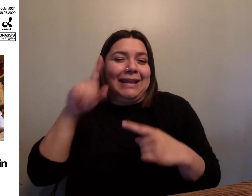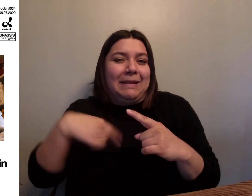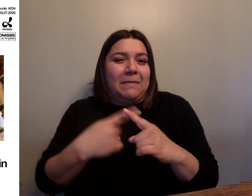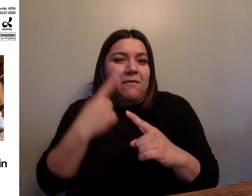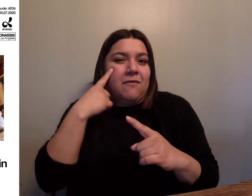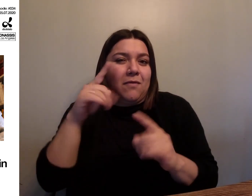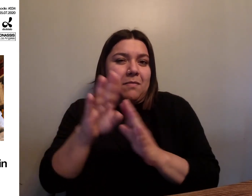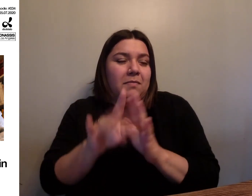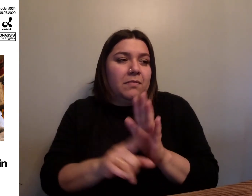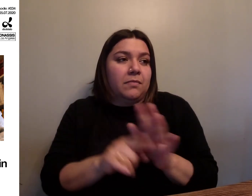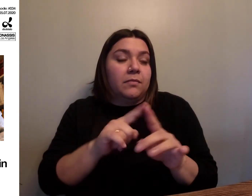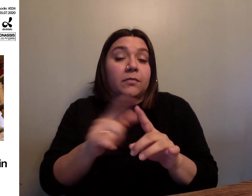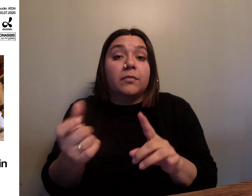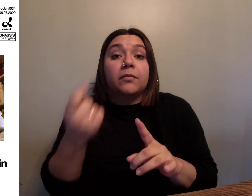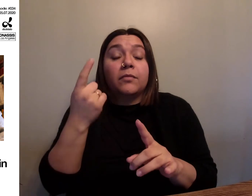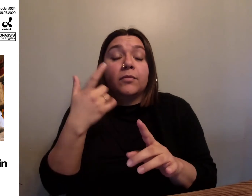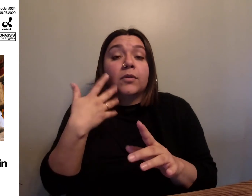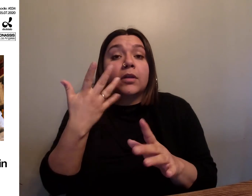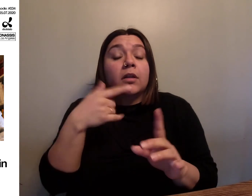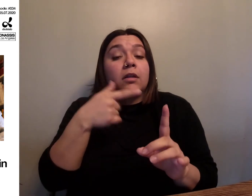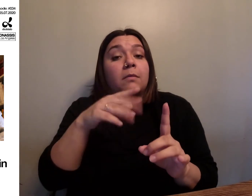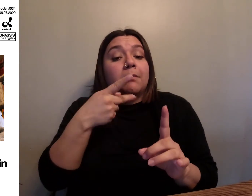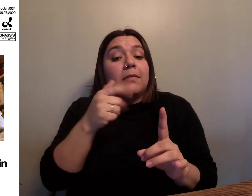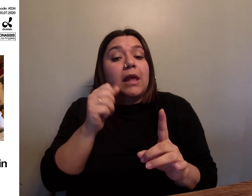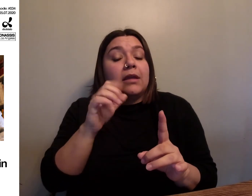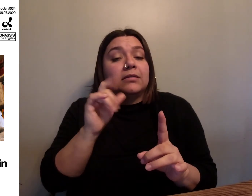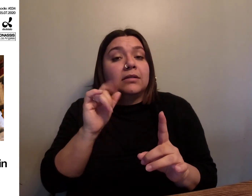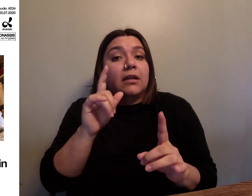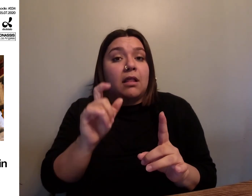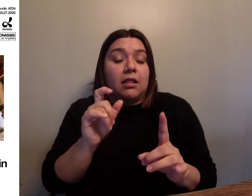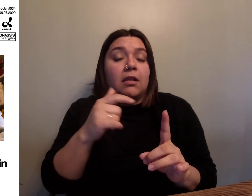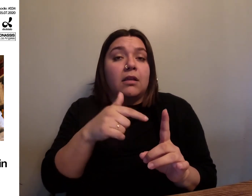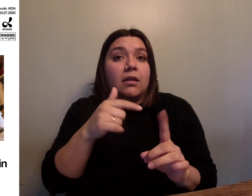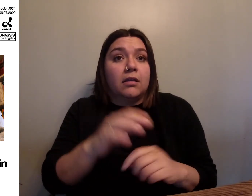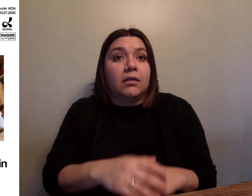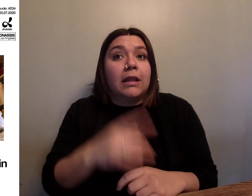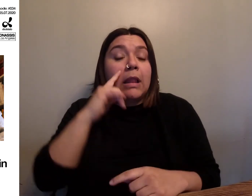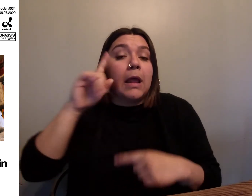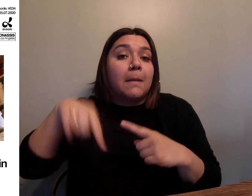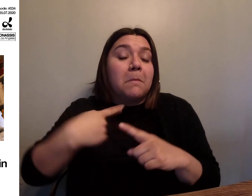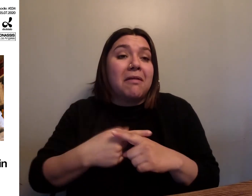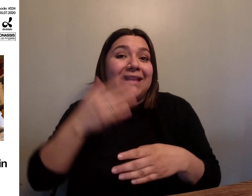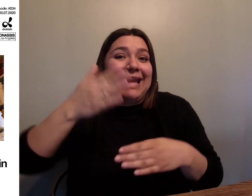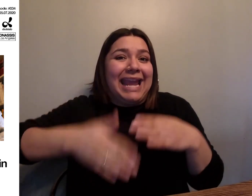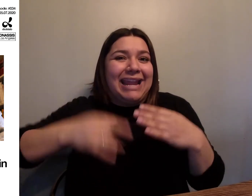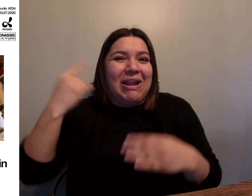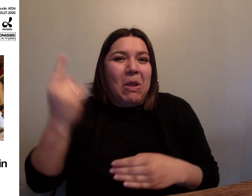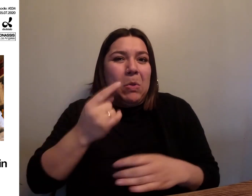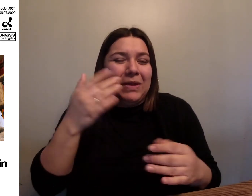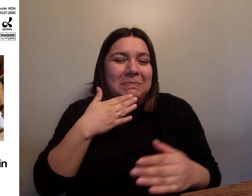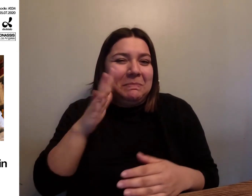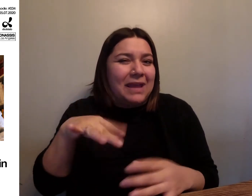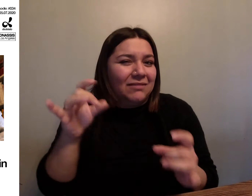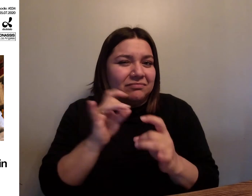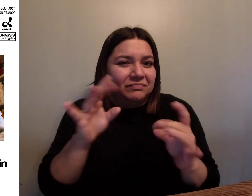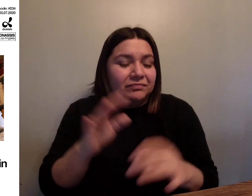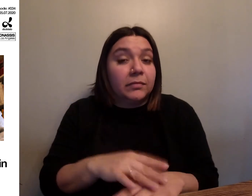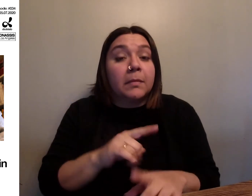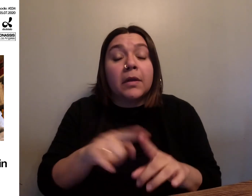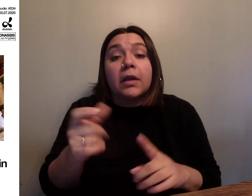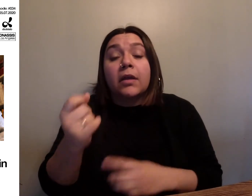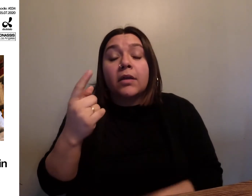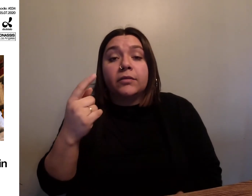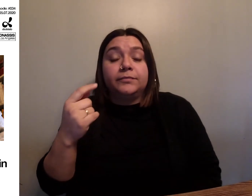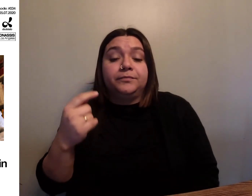background. But what he had in mind, of course, is that the end is always terrible.